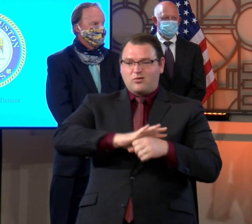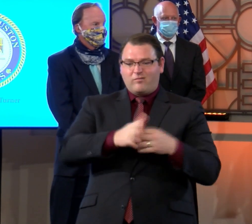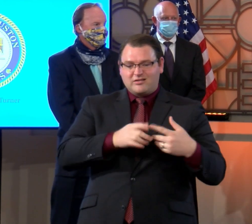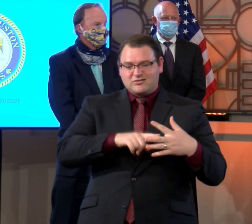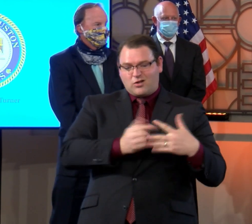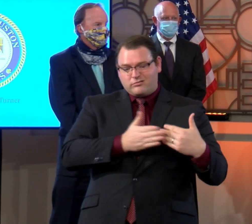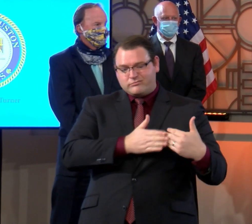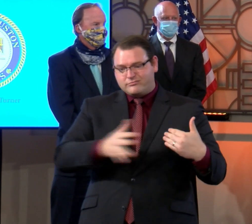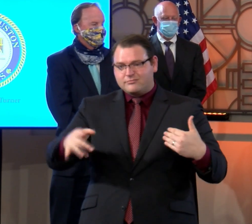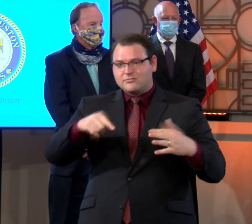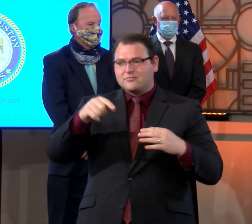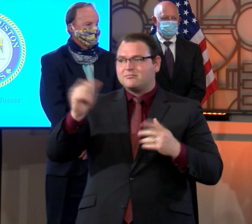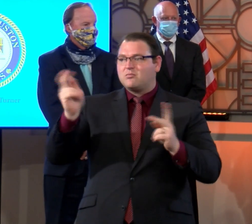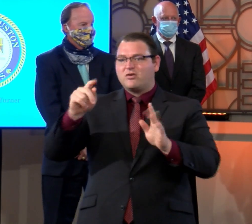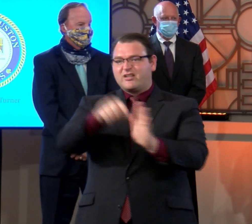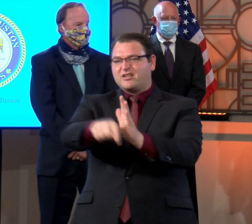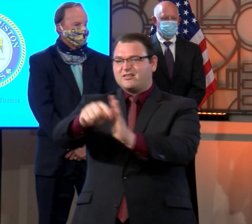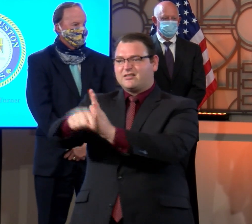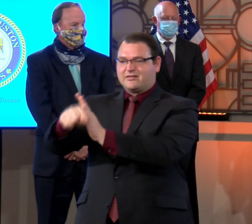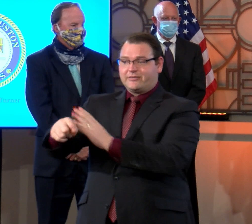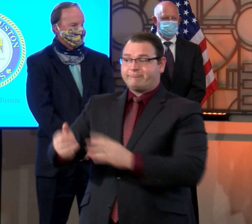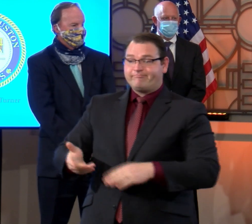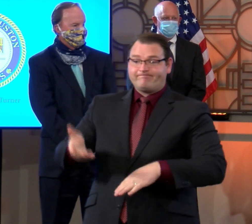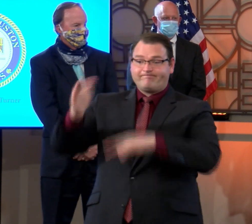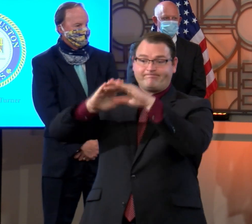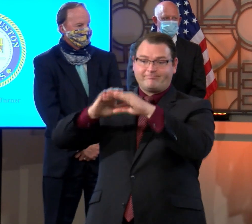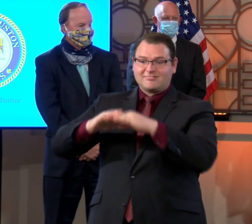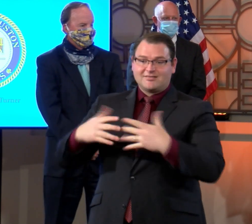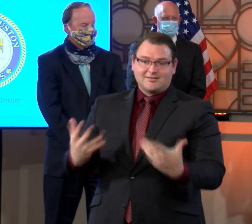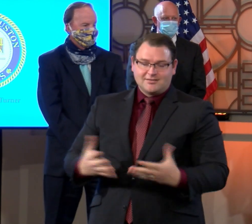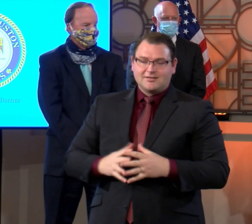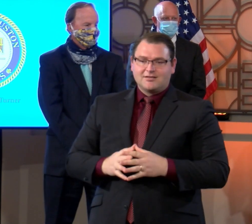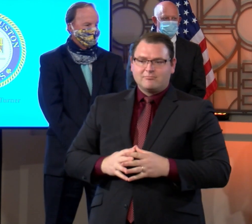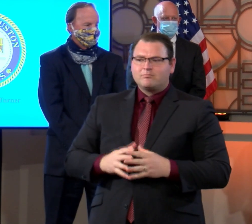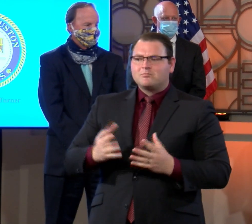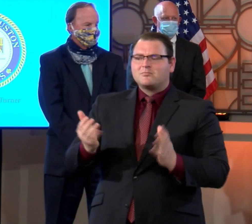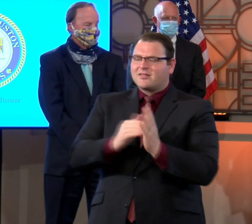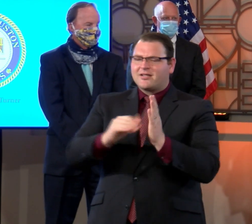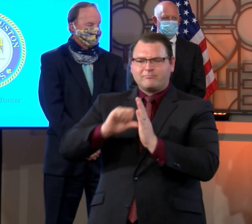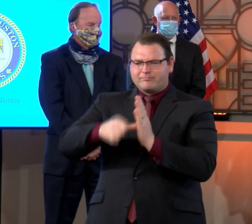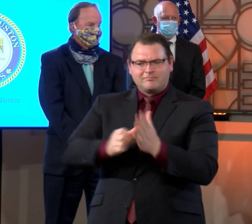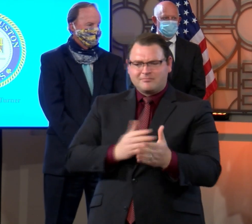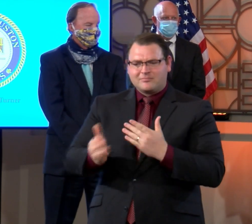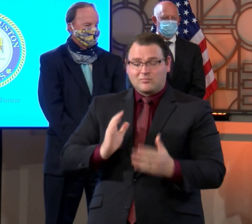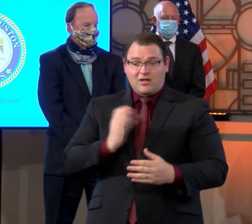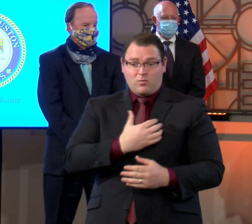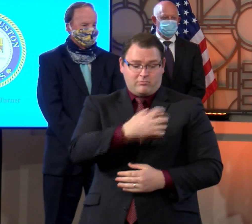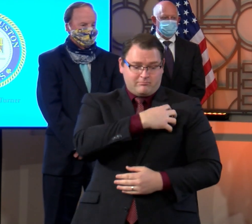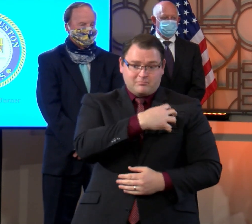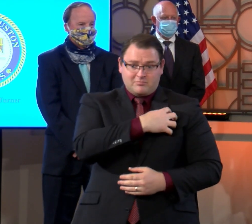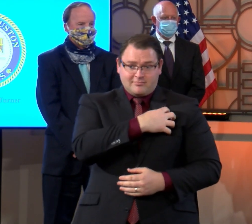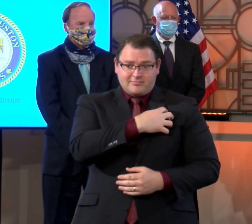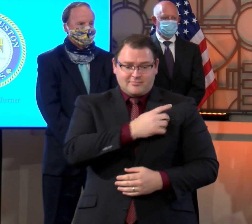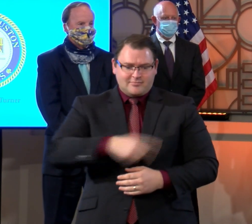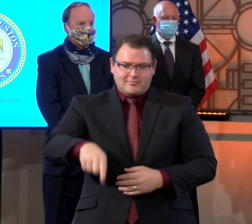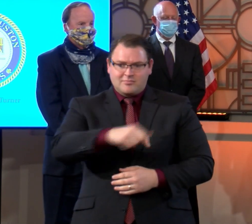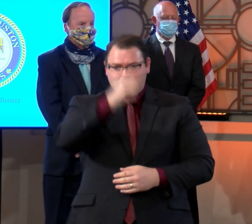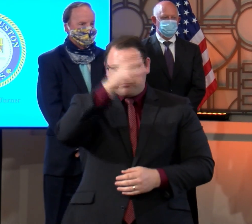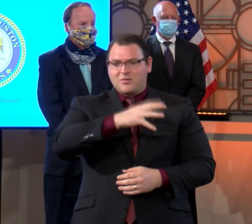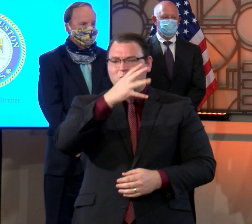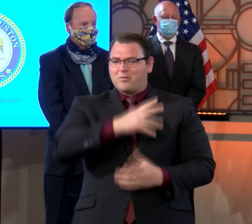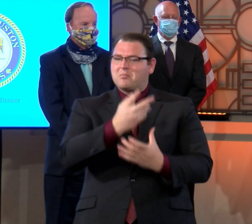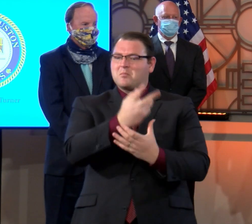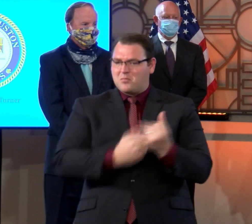post-COVID. But like I've said before, and I'll say it again, I am proud of our men and women that despite this challenging time with an